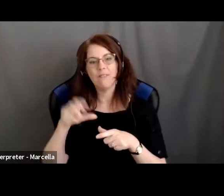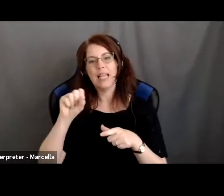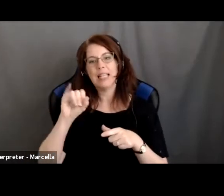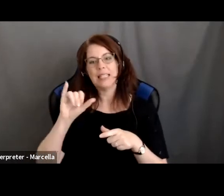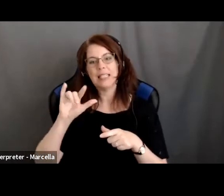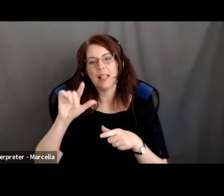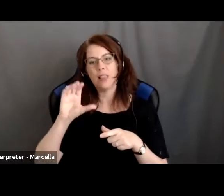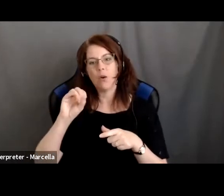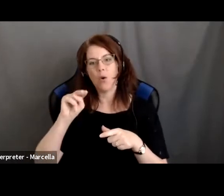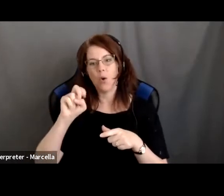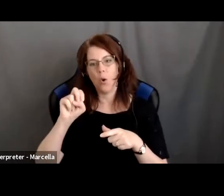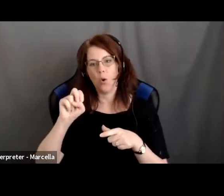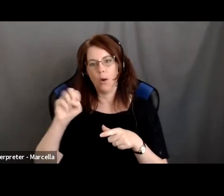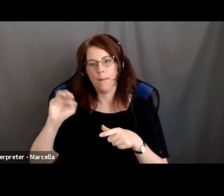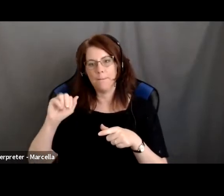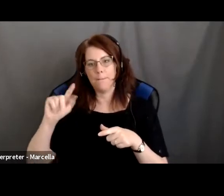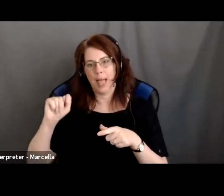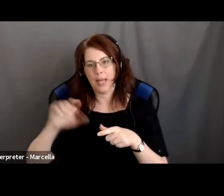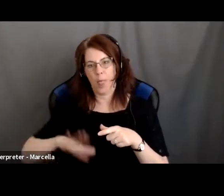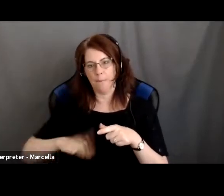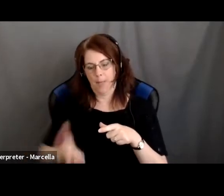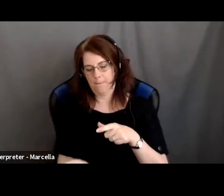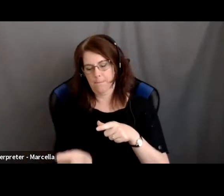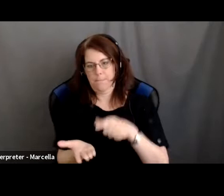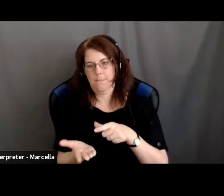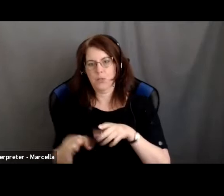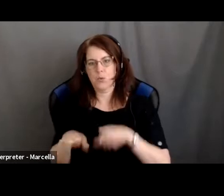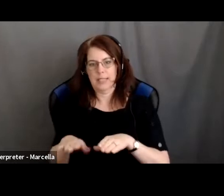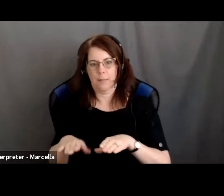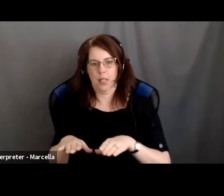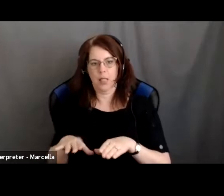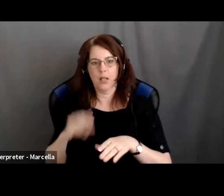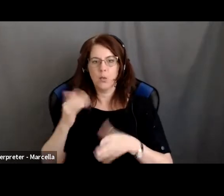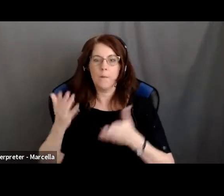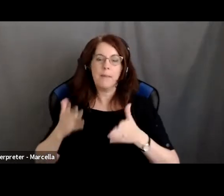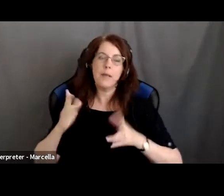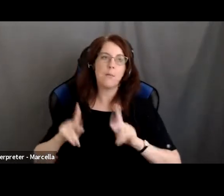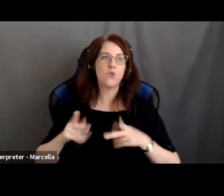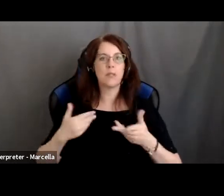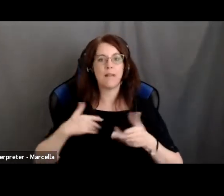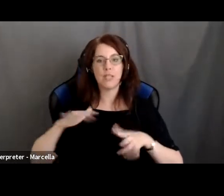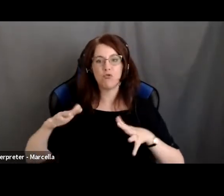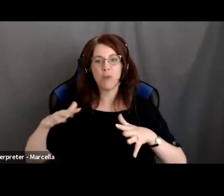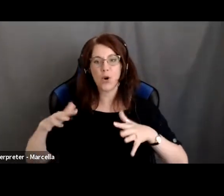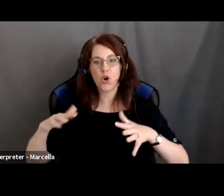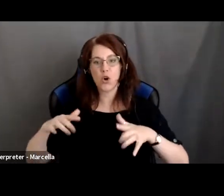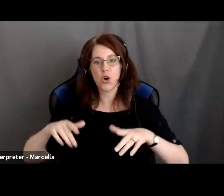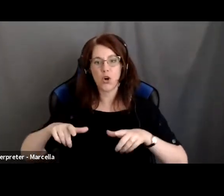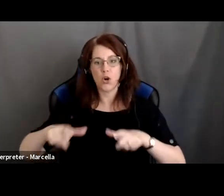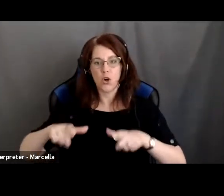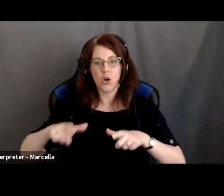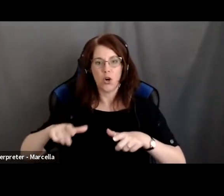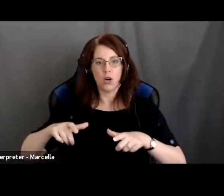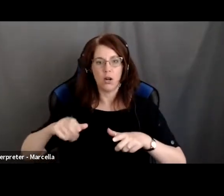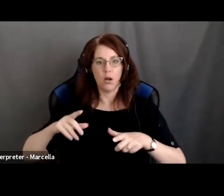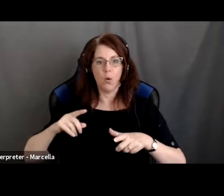on the bottom to keep the plate stable. So again, if a person maybe has a tremor, or if